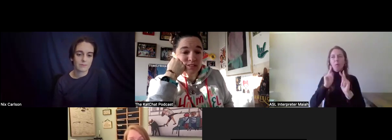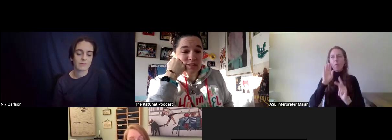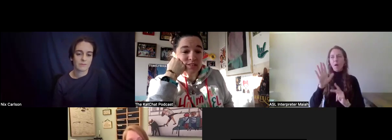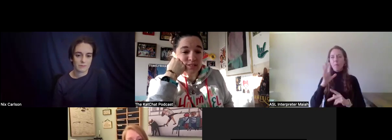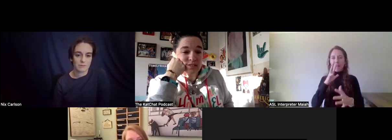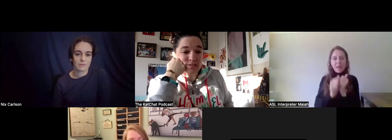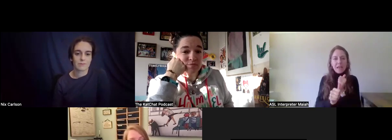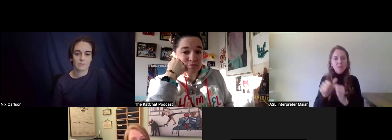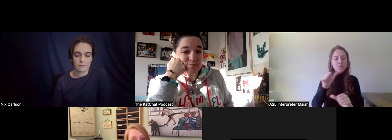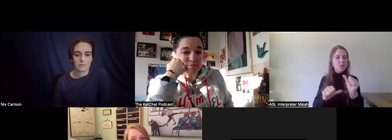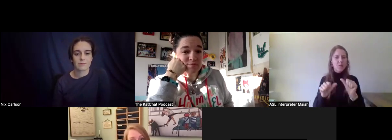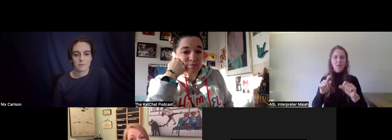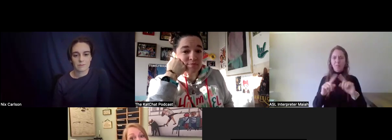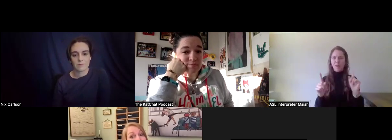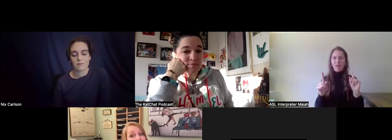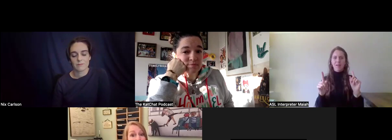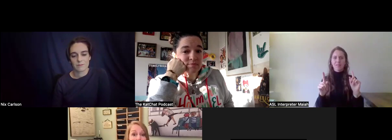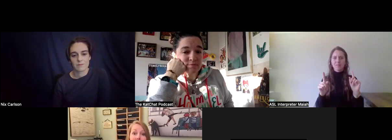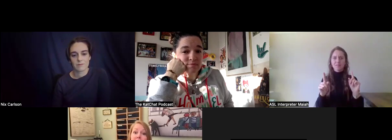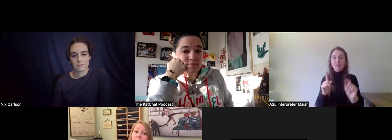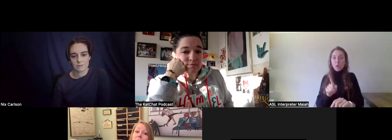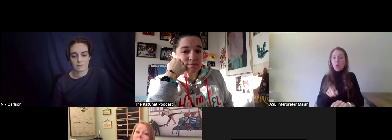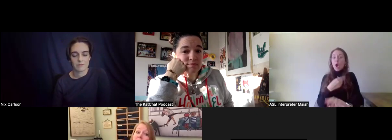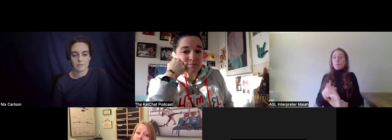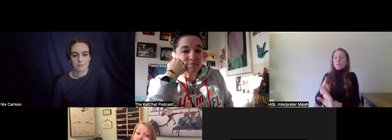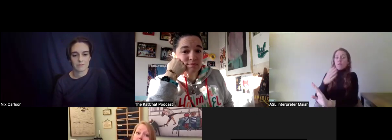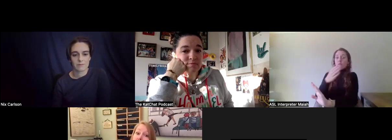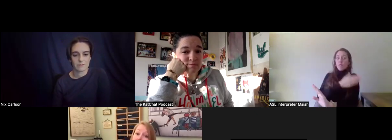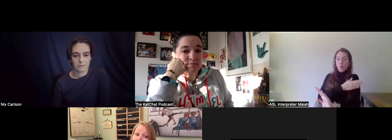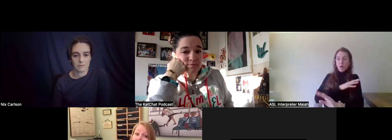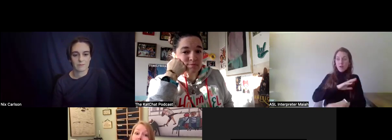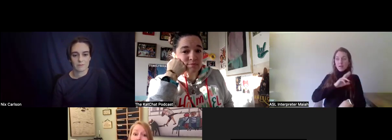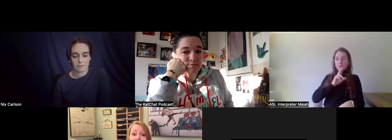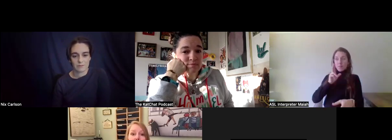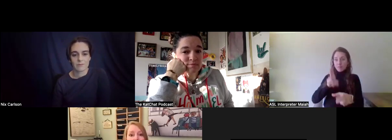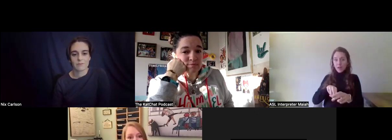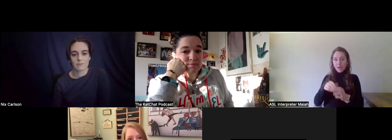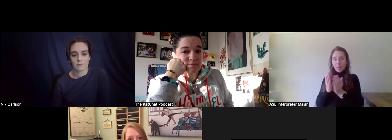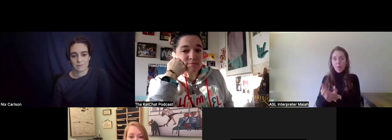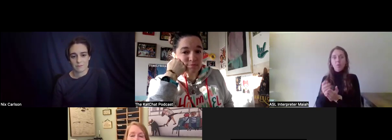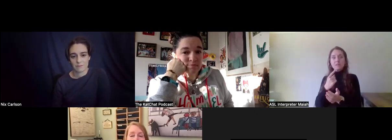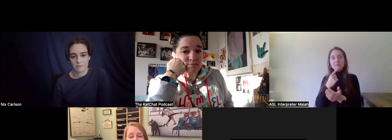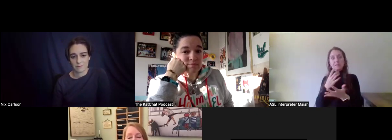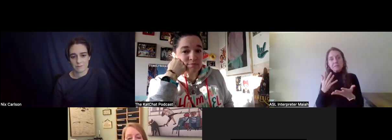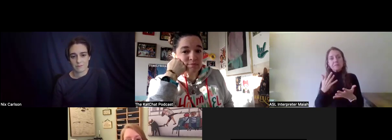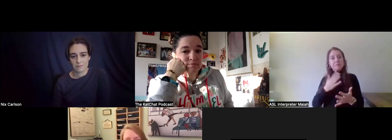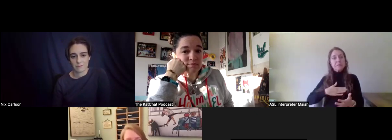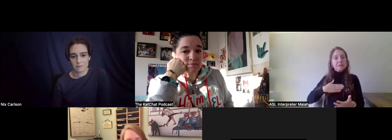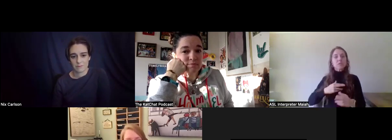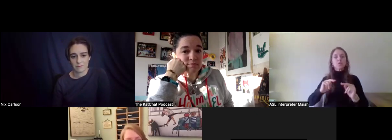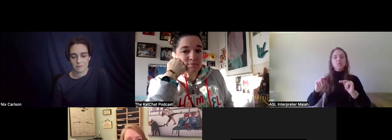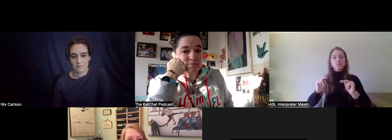And, long before we got on there, we asked, hey, can we make this a place of, like maybe neutral and not bring politics in it too?